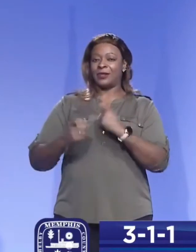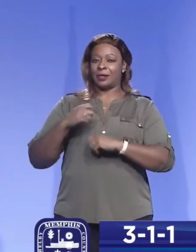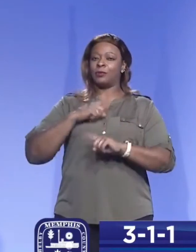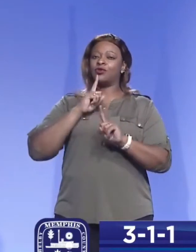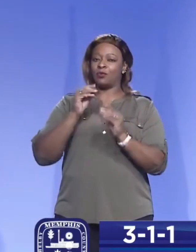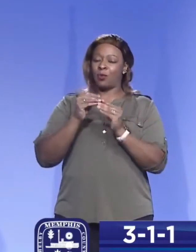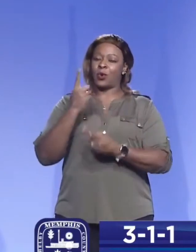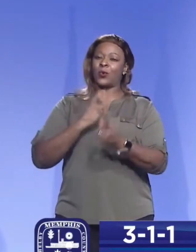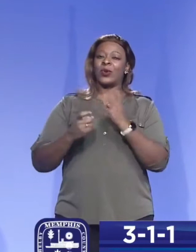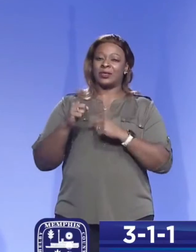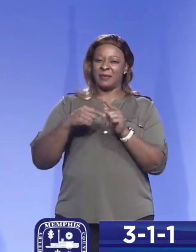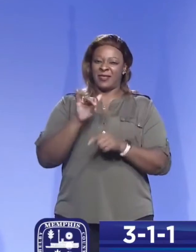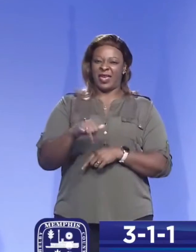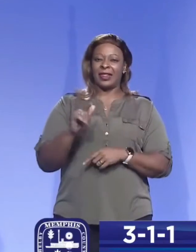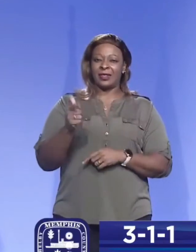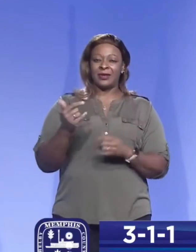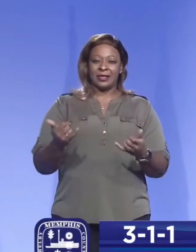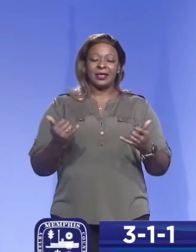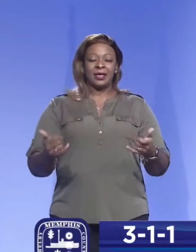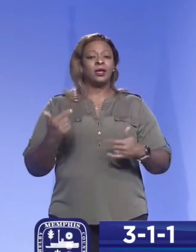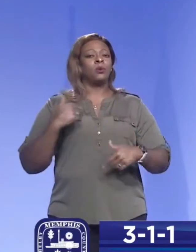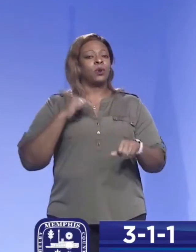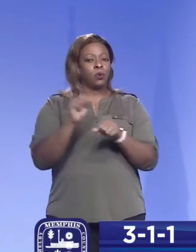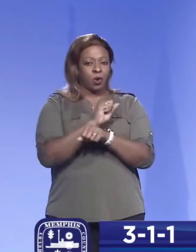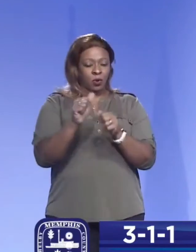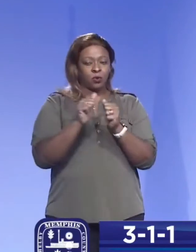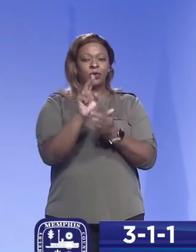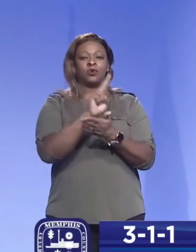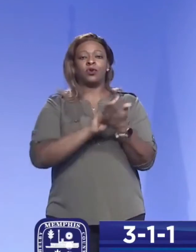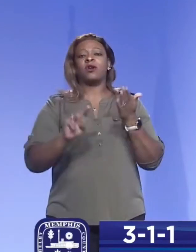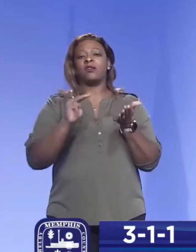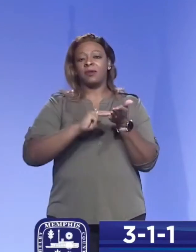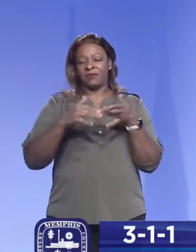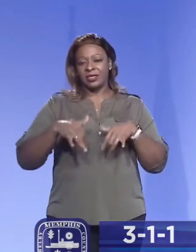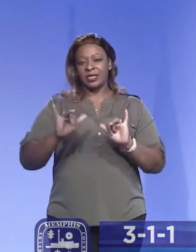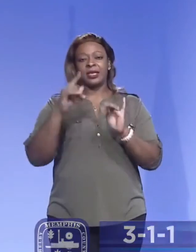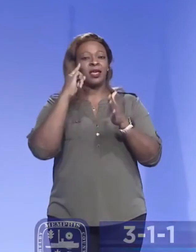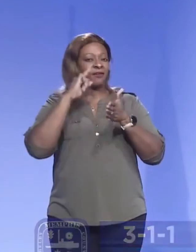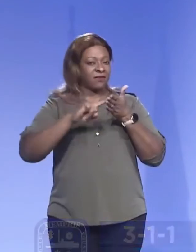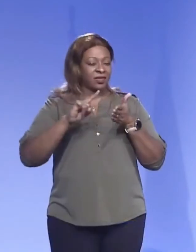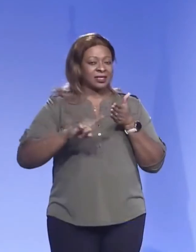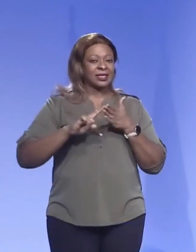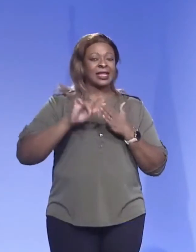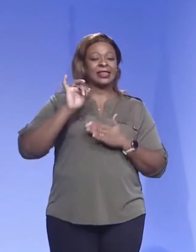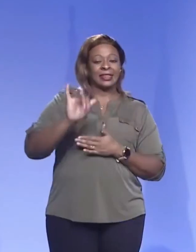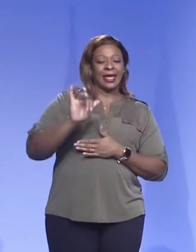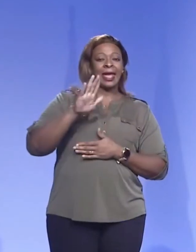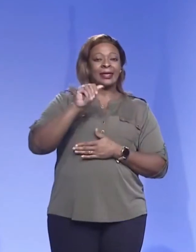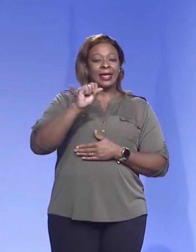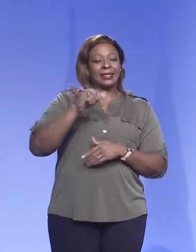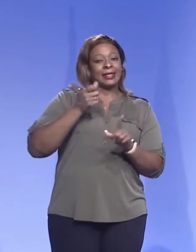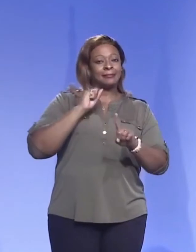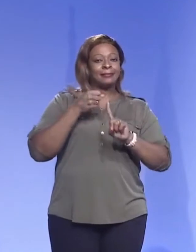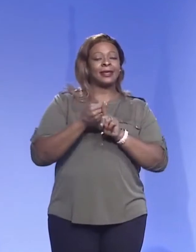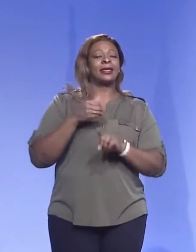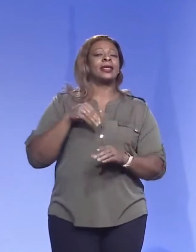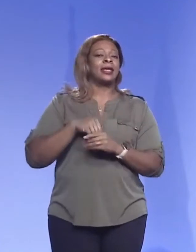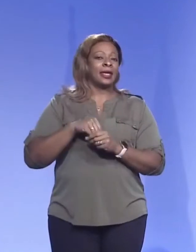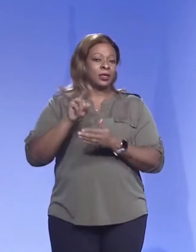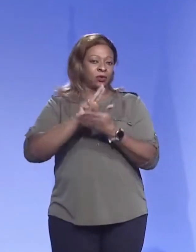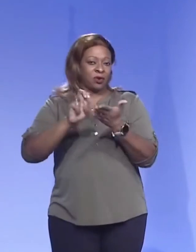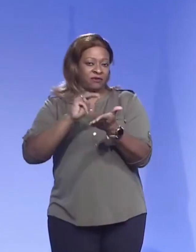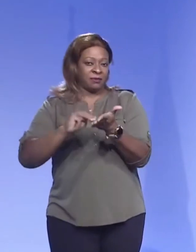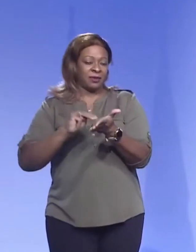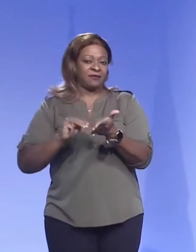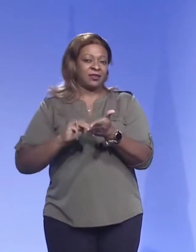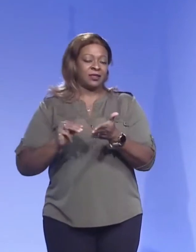be more questions today. We are working with the University of Memphis to investigate clusters and cases at the University of Memphis.